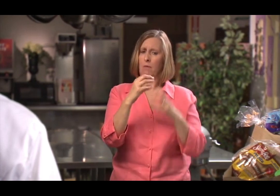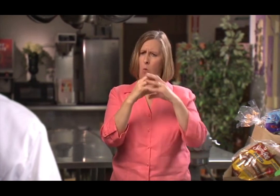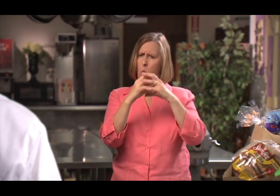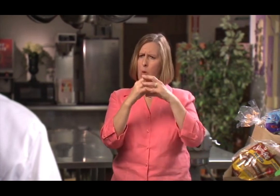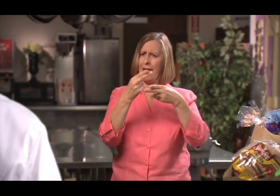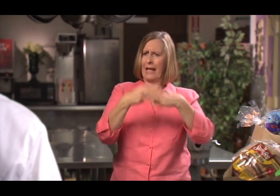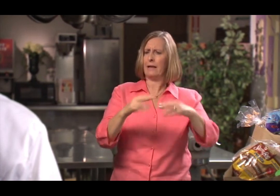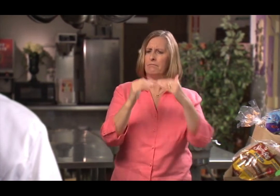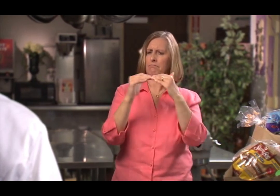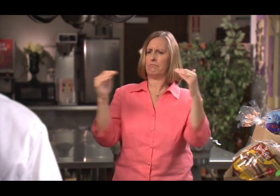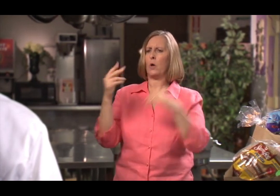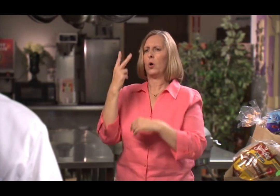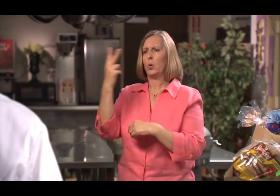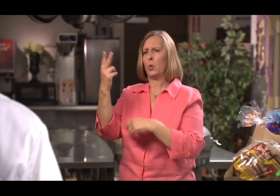egg.